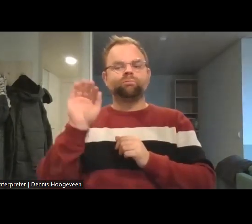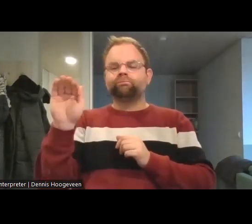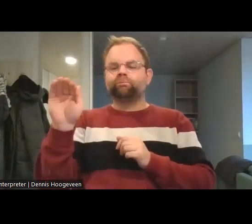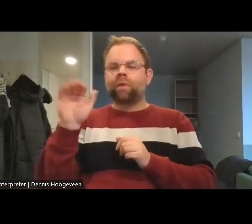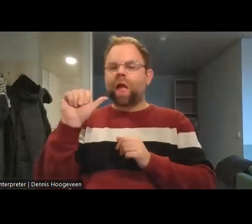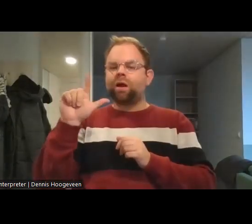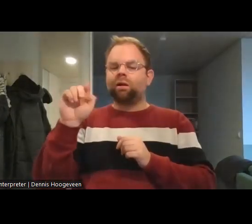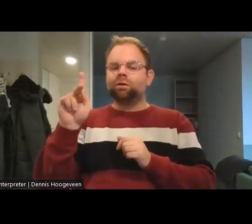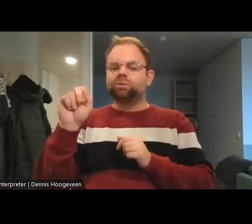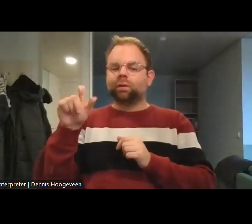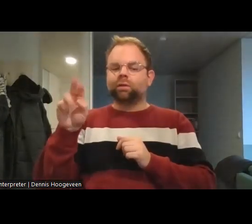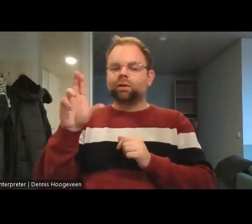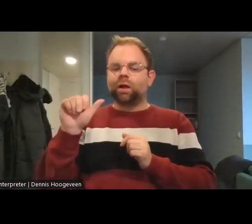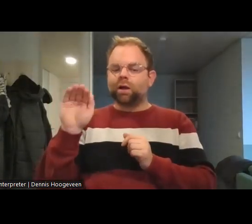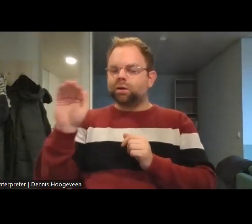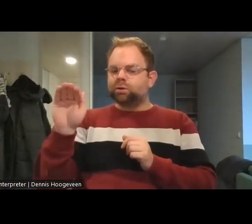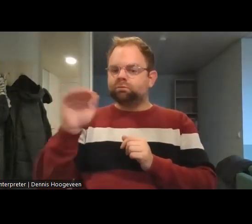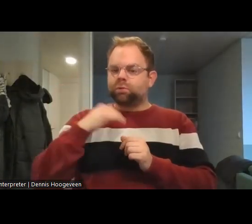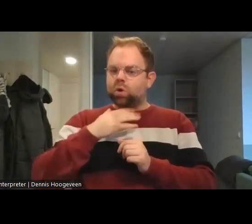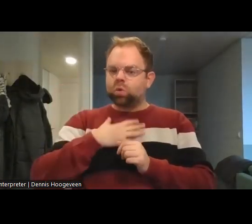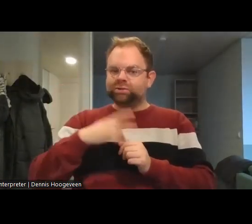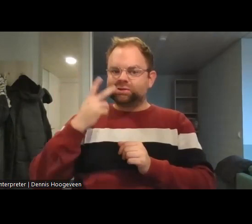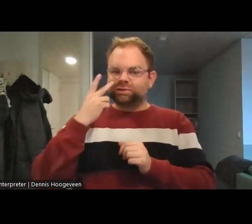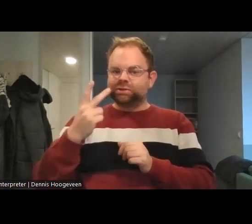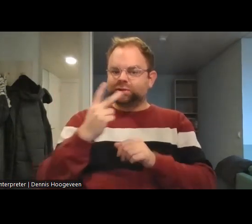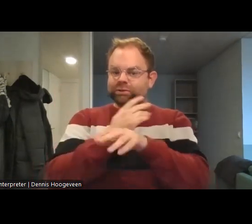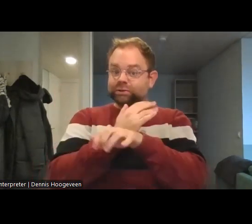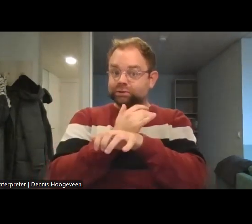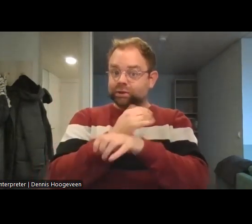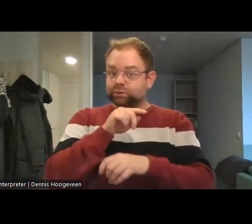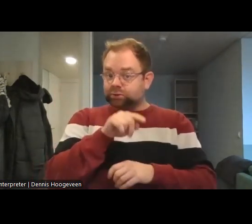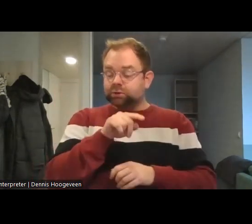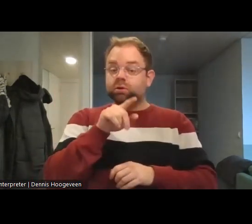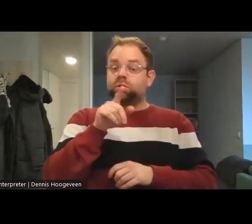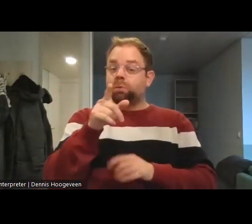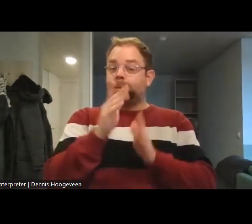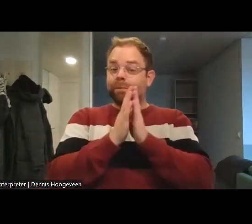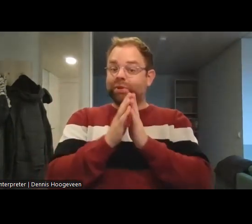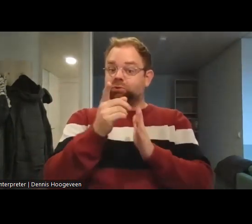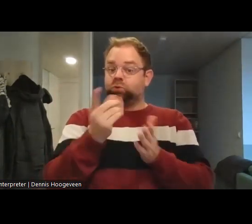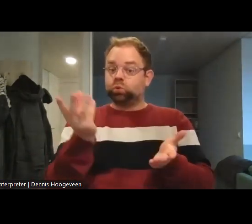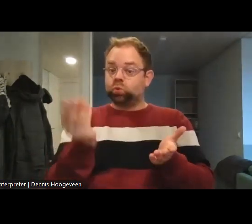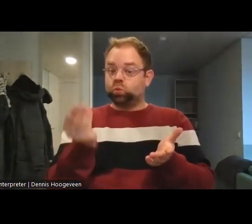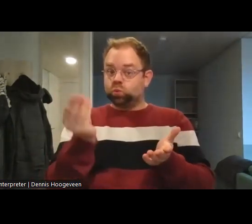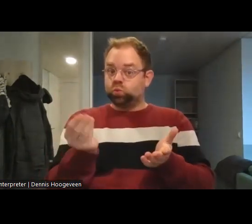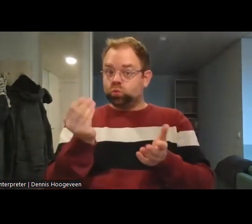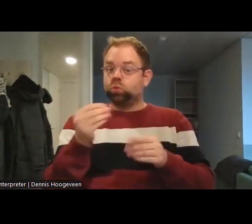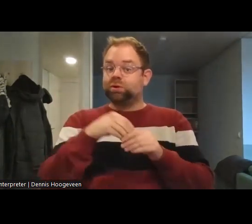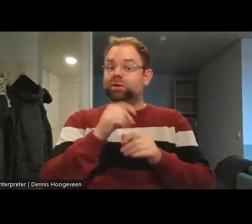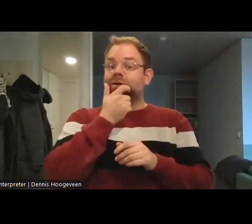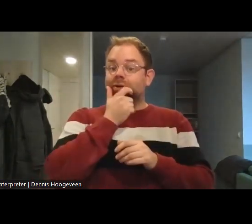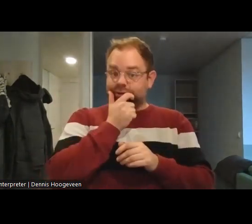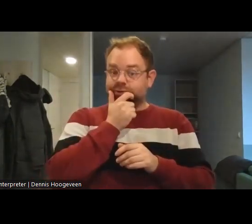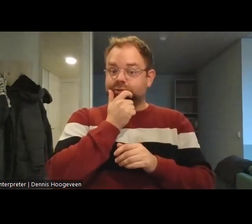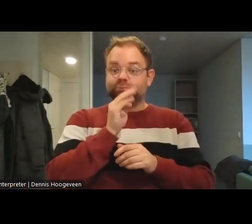then colleague in French maybe and in Spanish if there's sufficient, but if not it is fine.